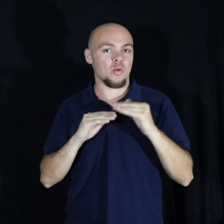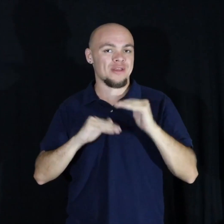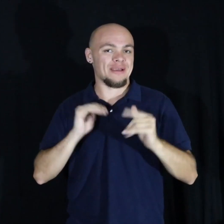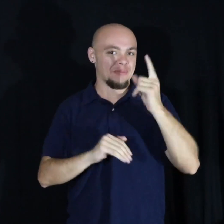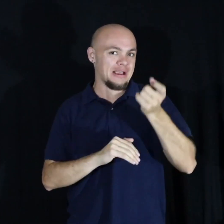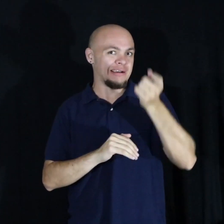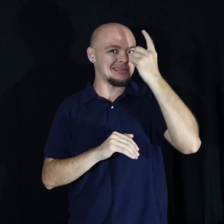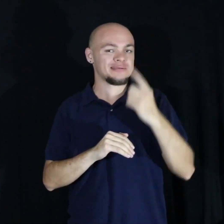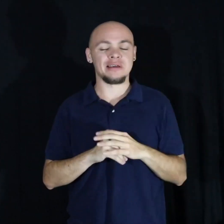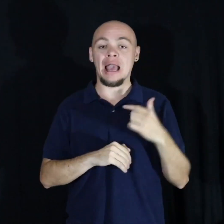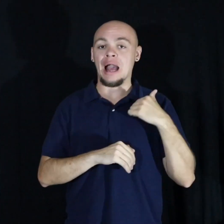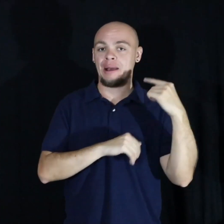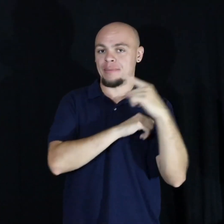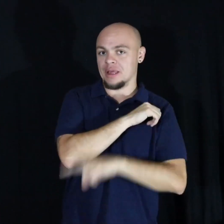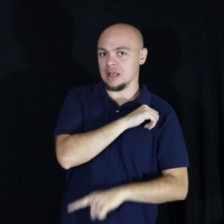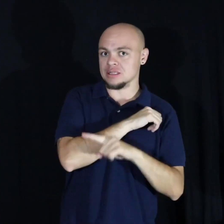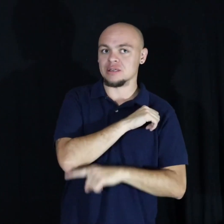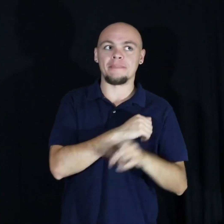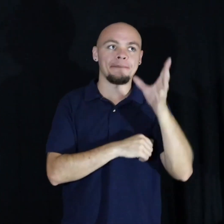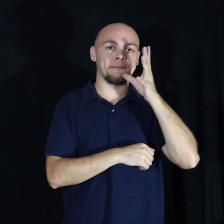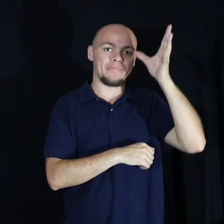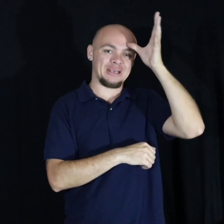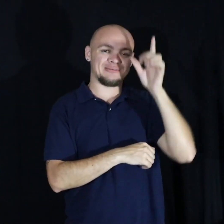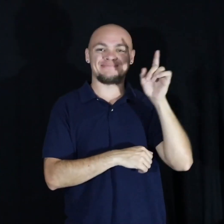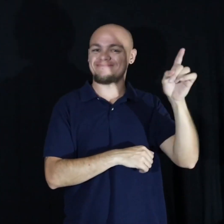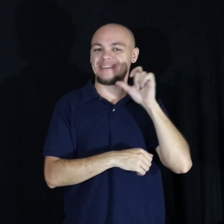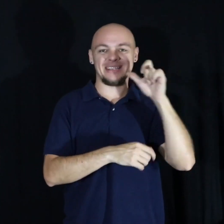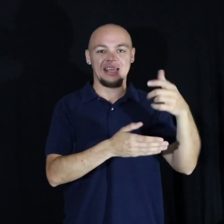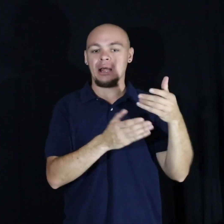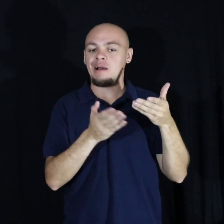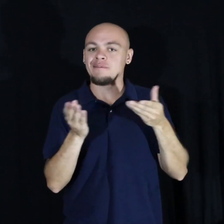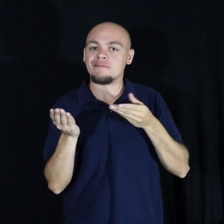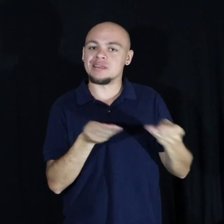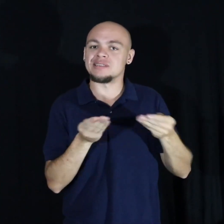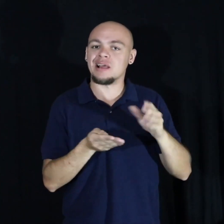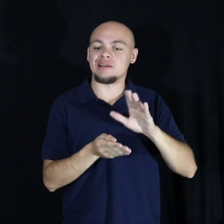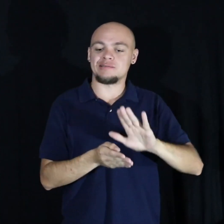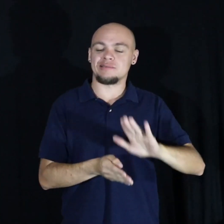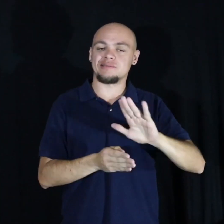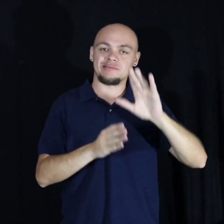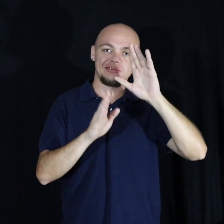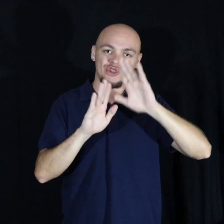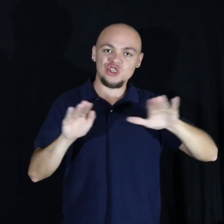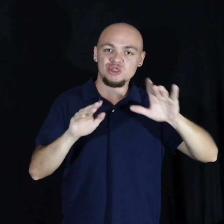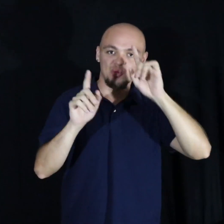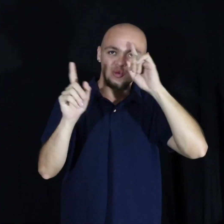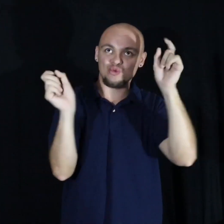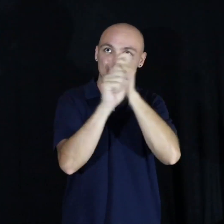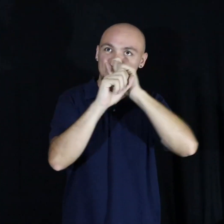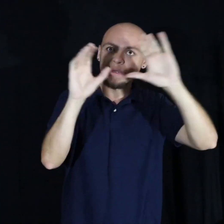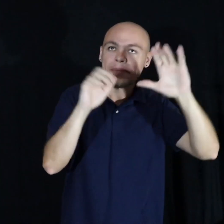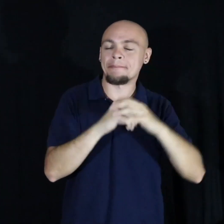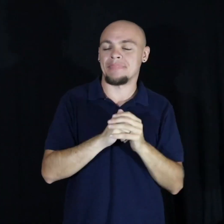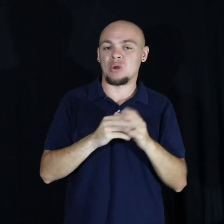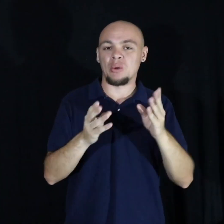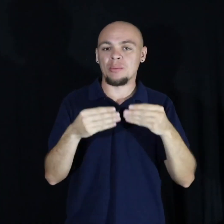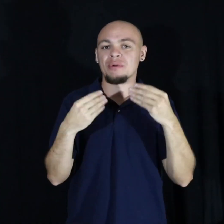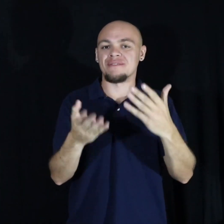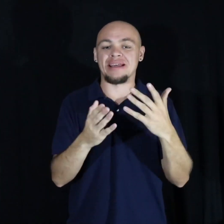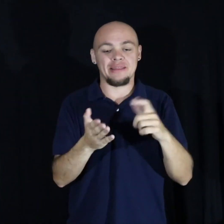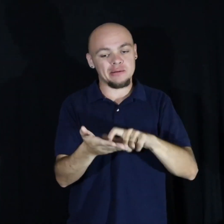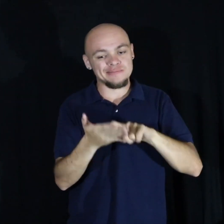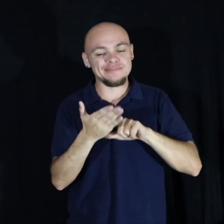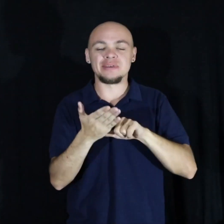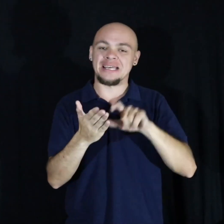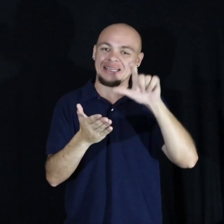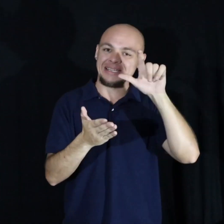am the consequence that parents suffer when they don't help facilitate their children's dreams or refuse to provide the necessary resources and